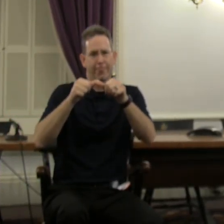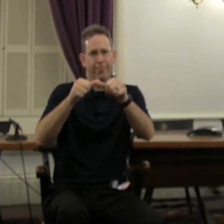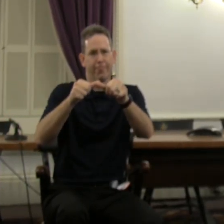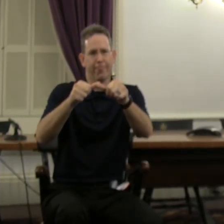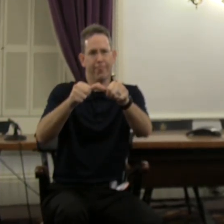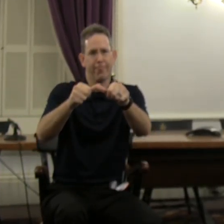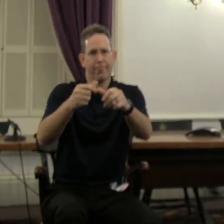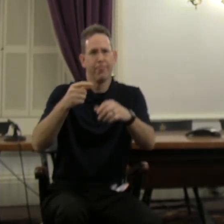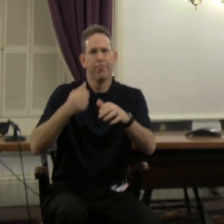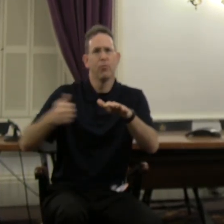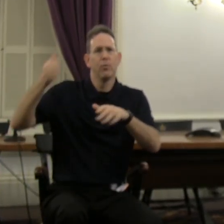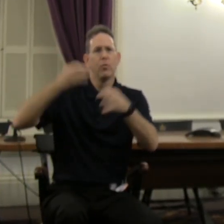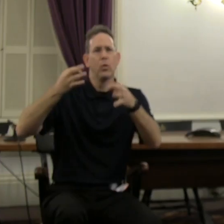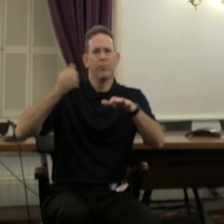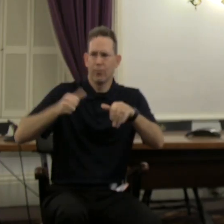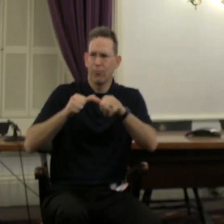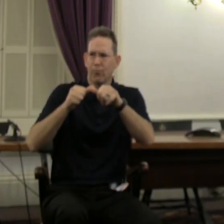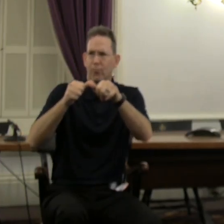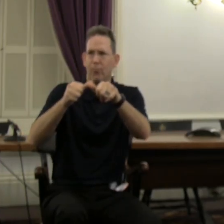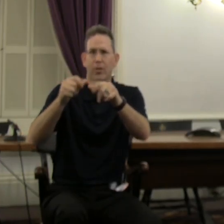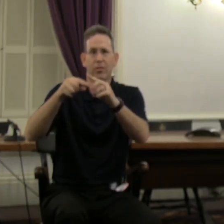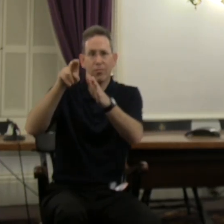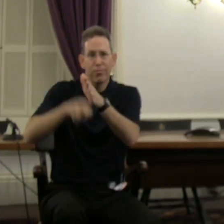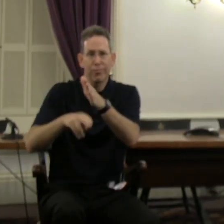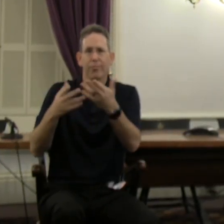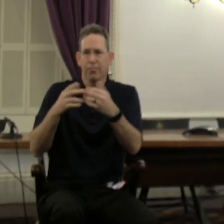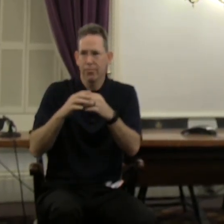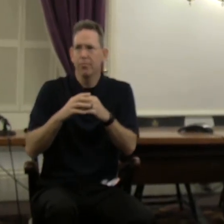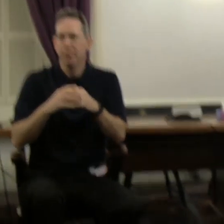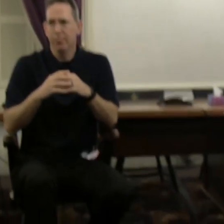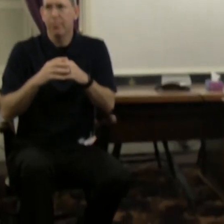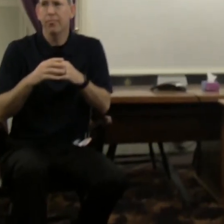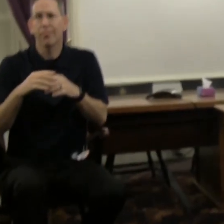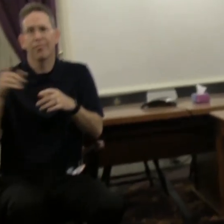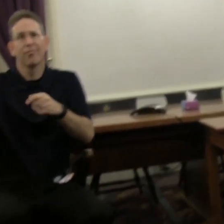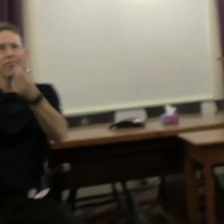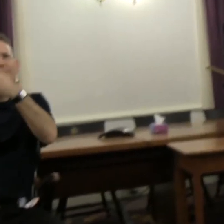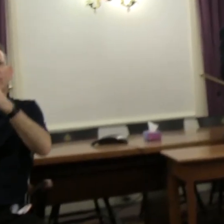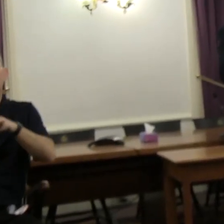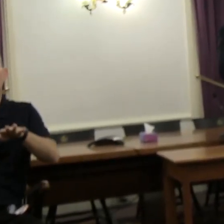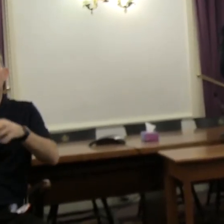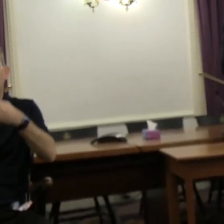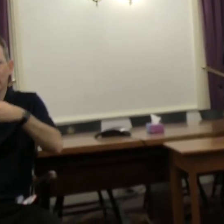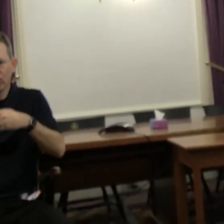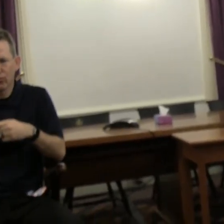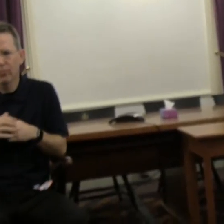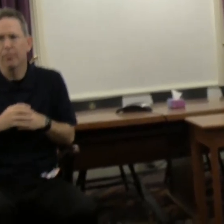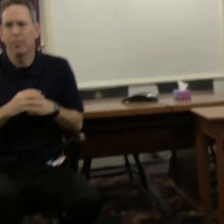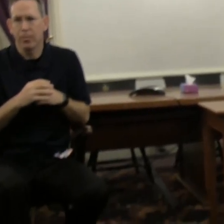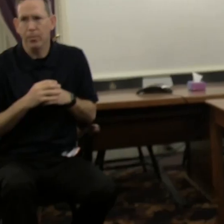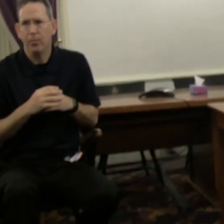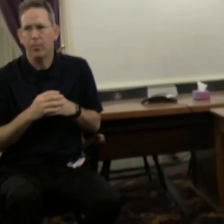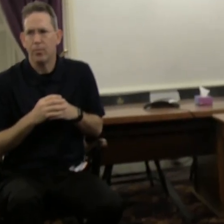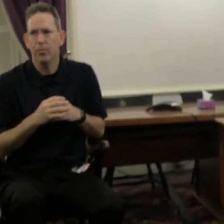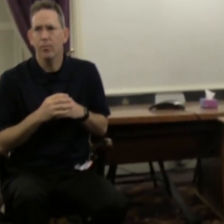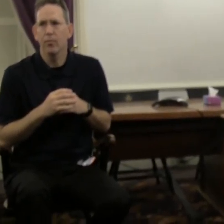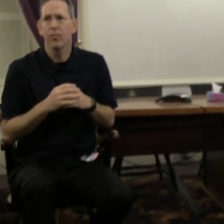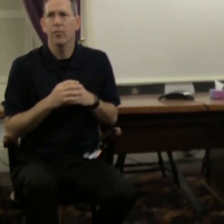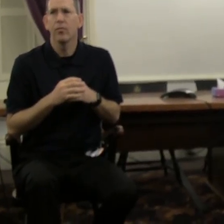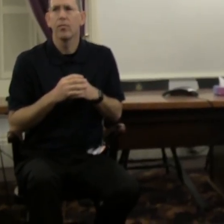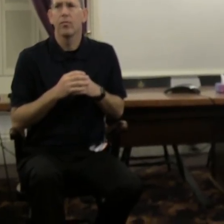when you have a lifetime appointment to a court, that's not something that you can change. And he's also been supportive of nominees who will understand